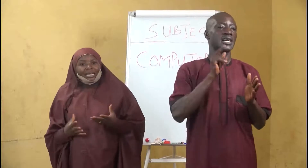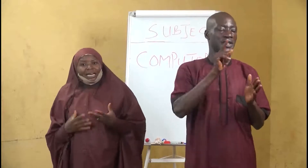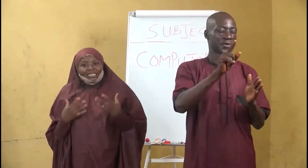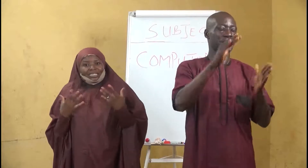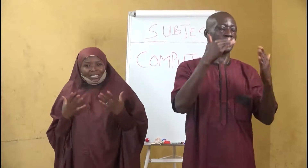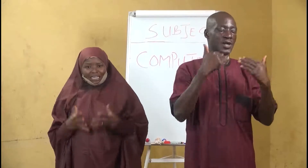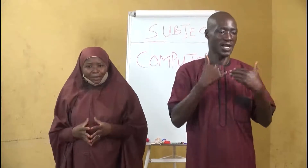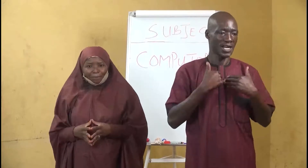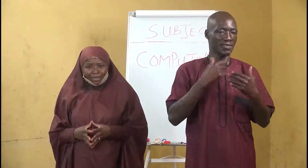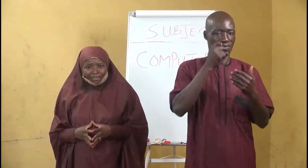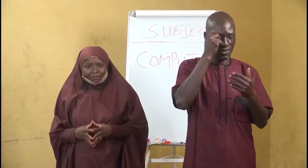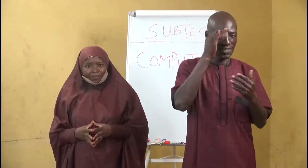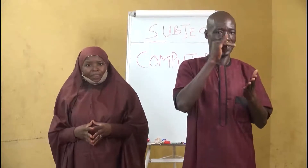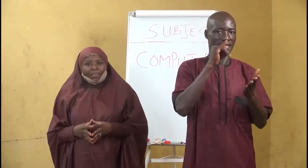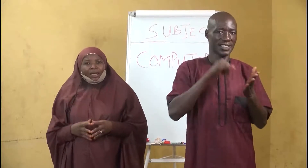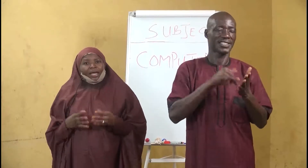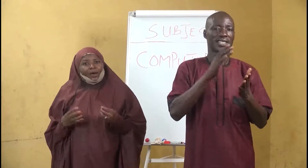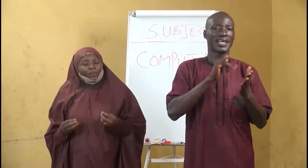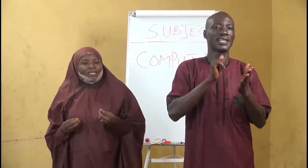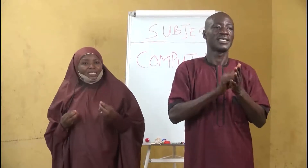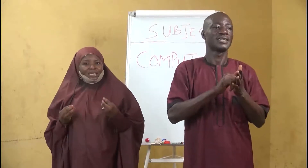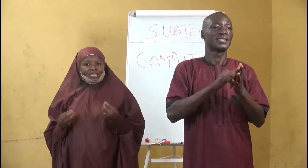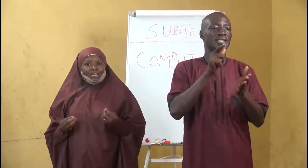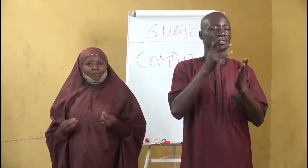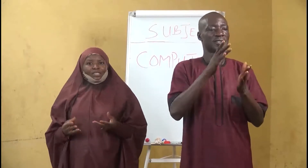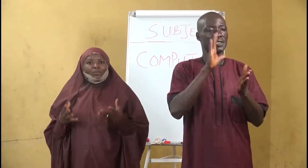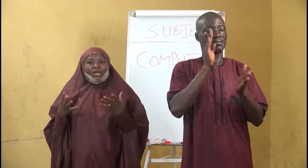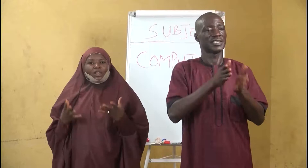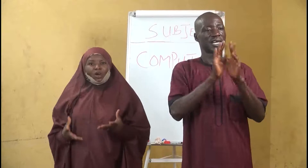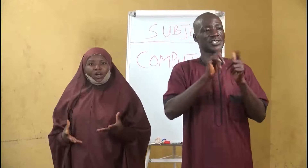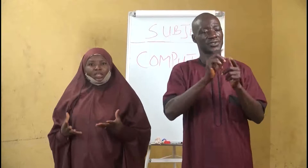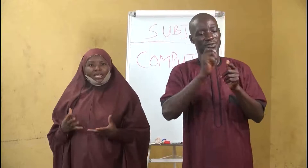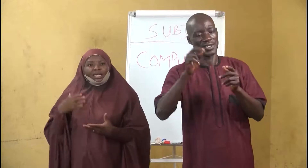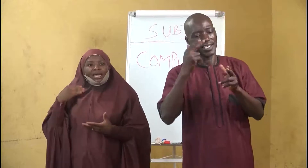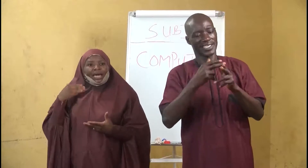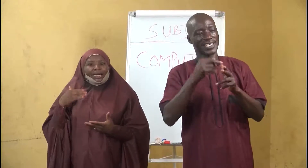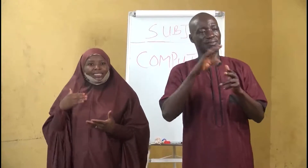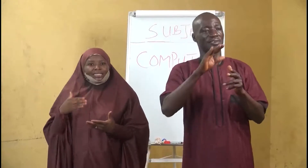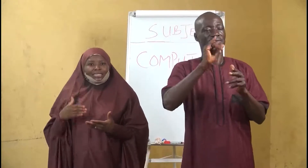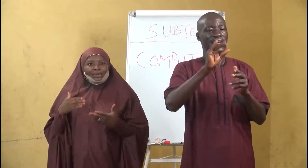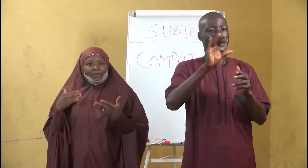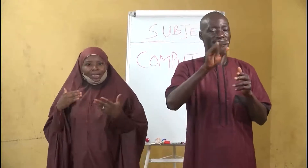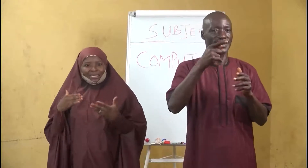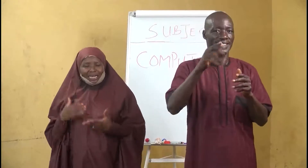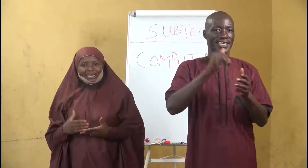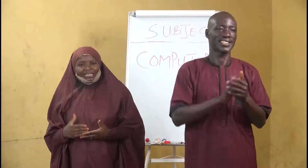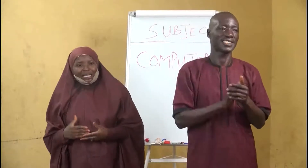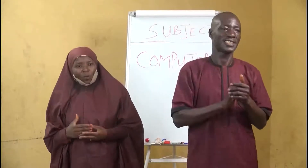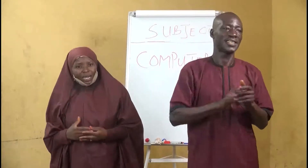has taken place. I hope lesson has taken place by all the ICT-based gadgets that were